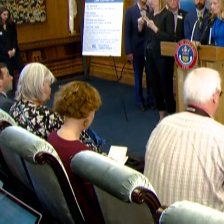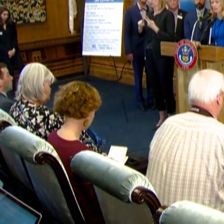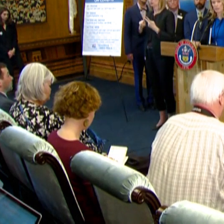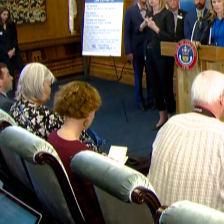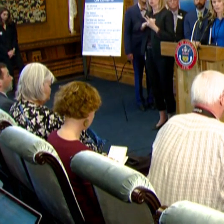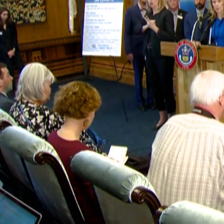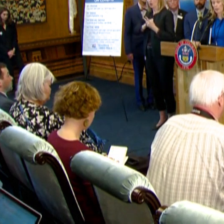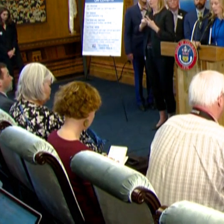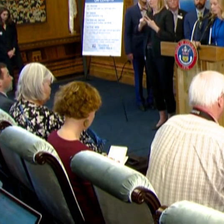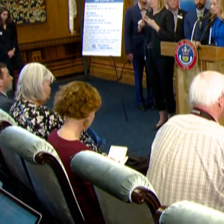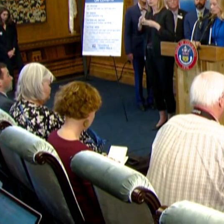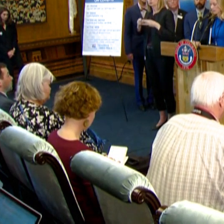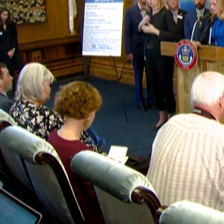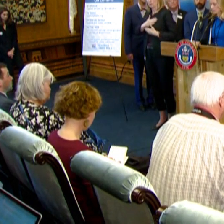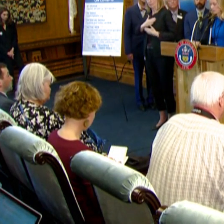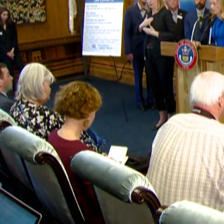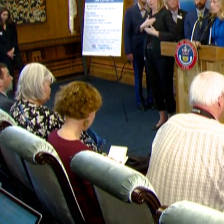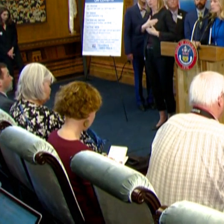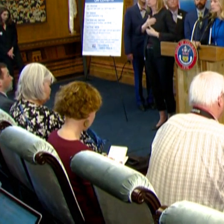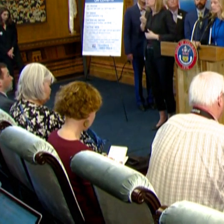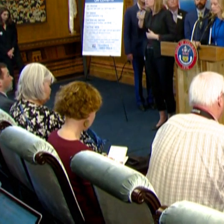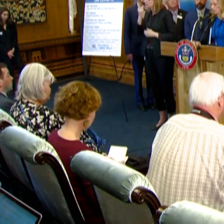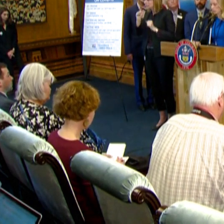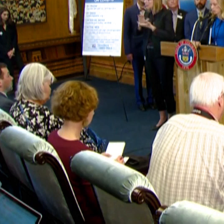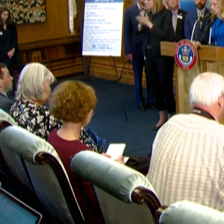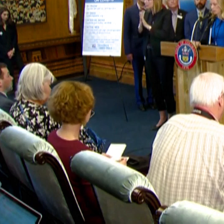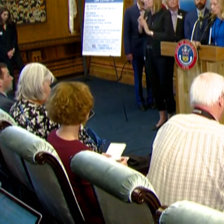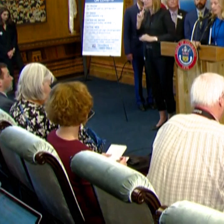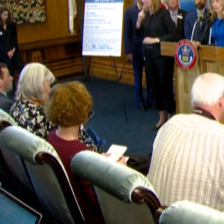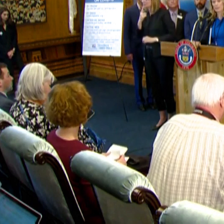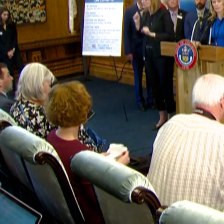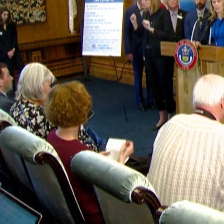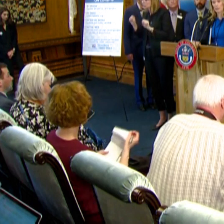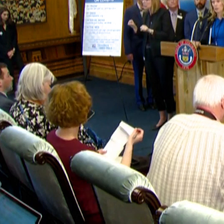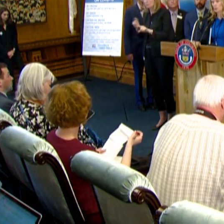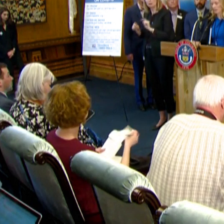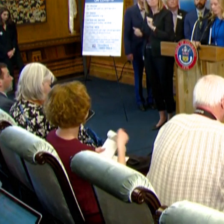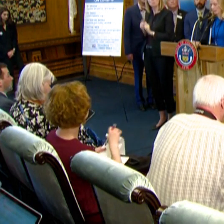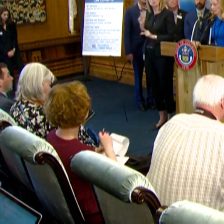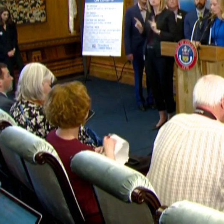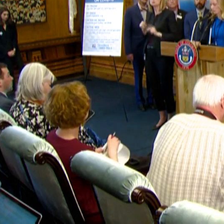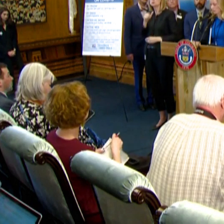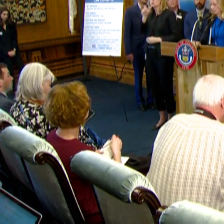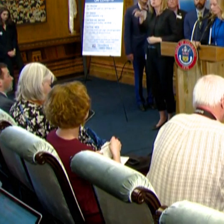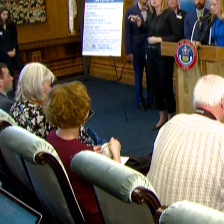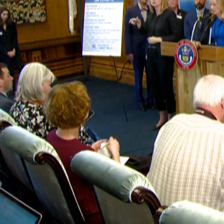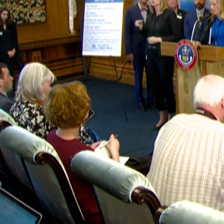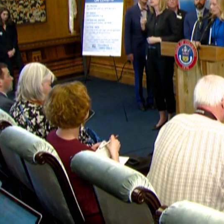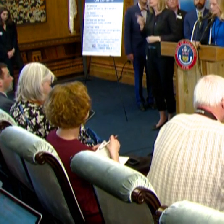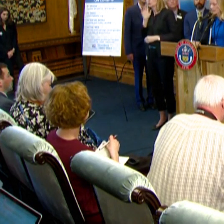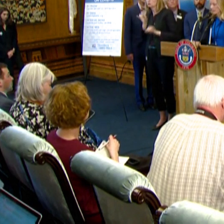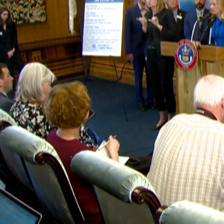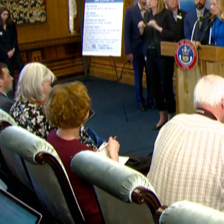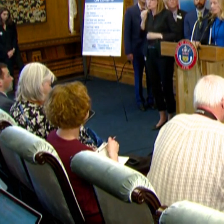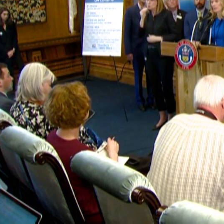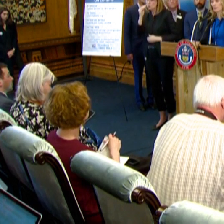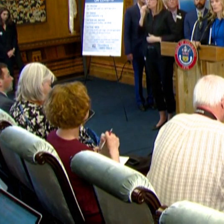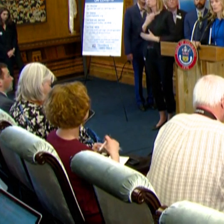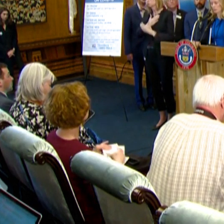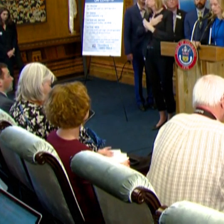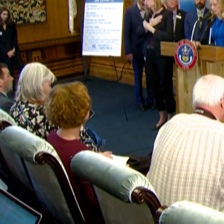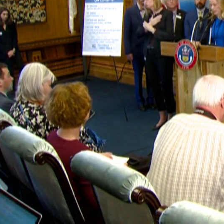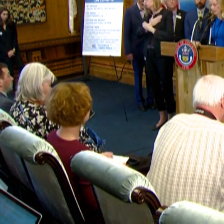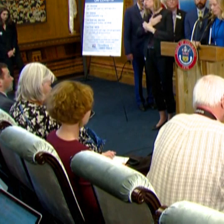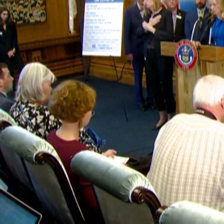can be severe and require hospitalization, most individuals recover by resting, drinking plenty of fluids, and taking pain